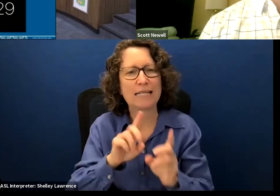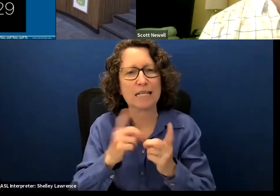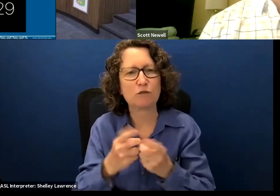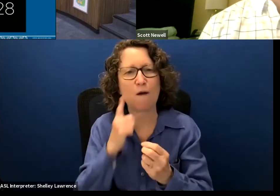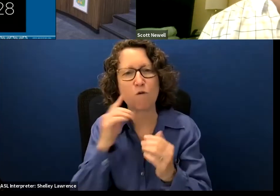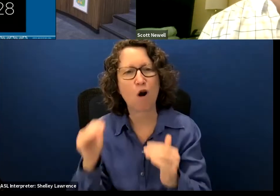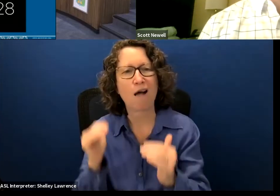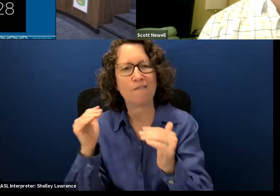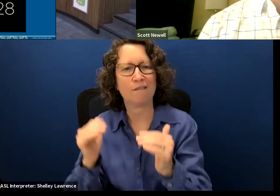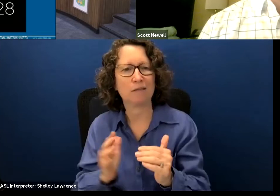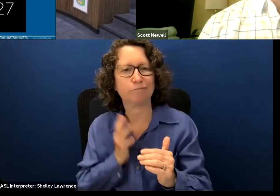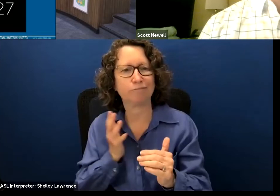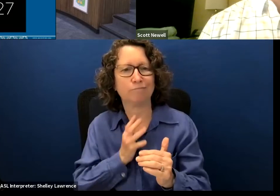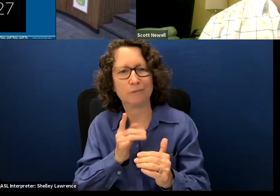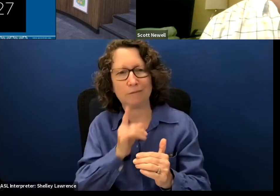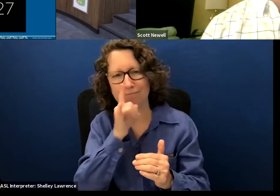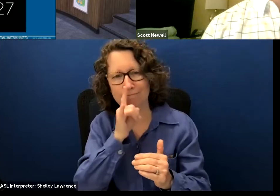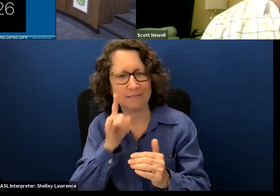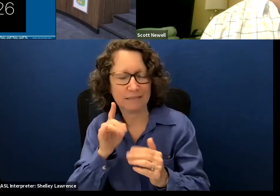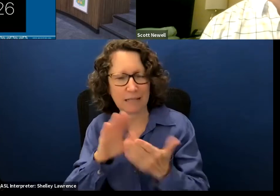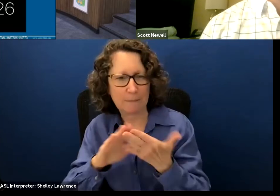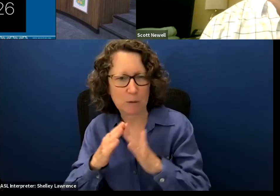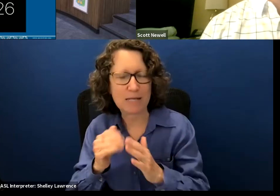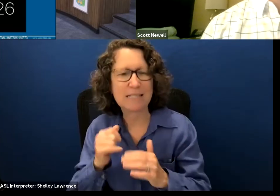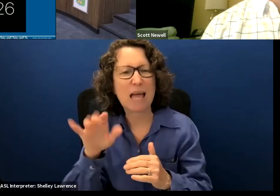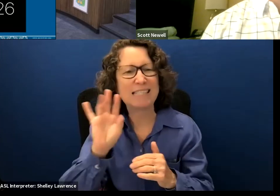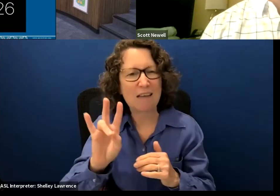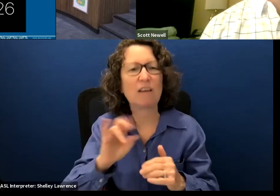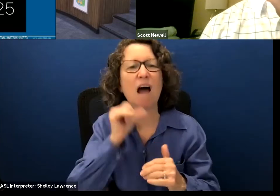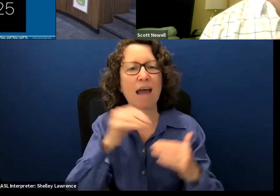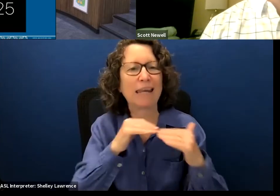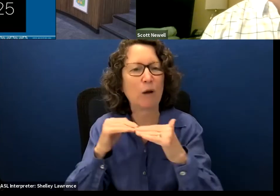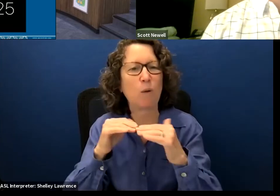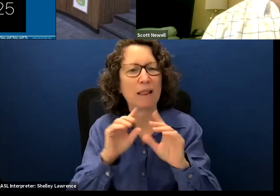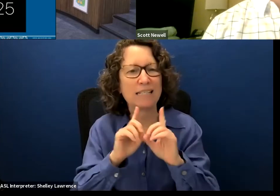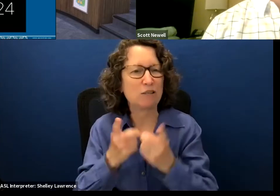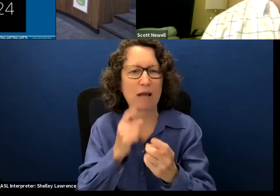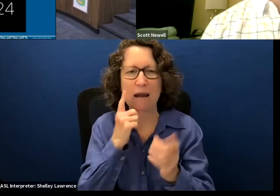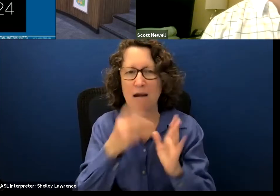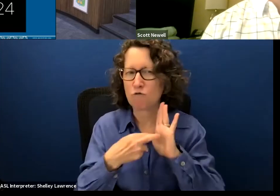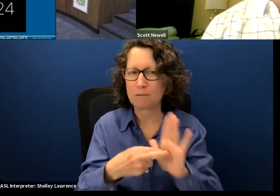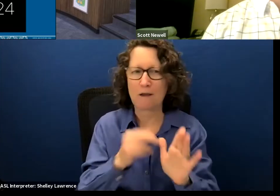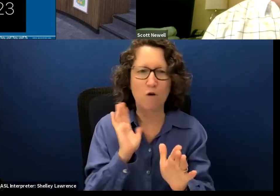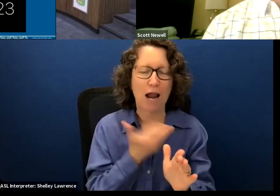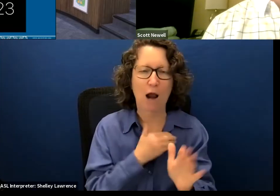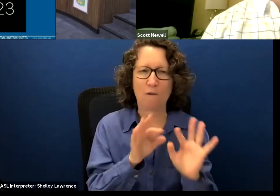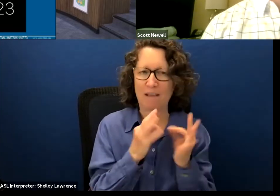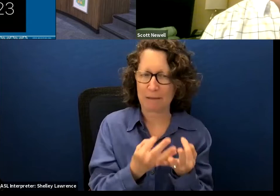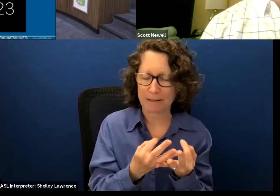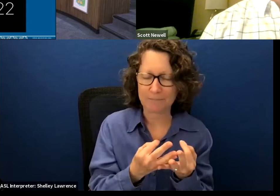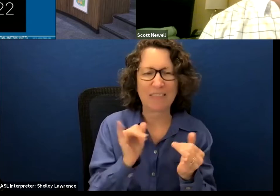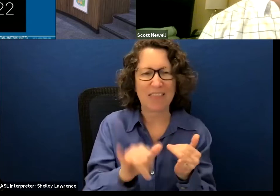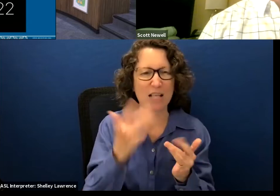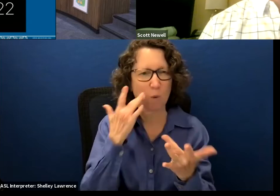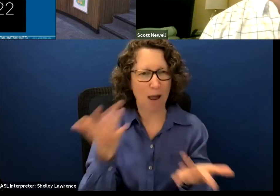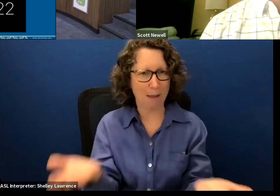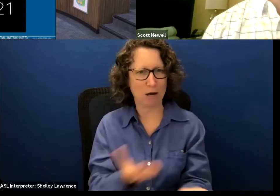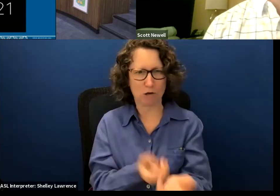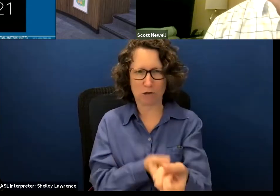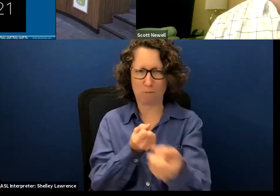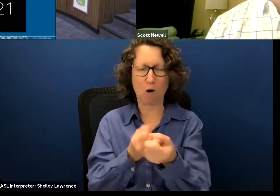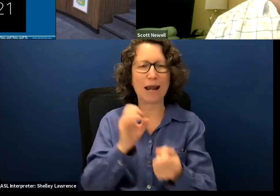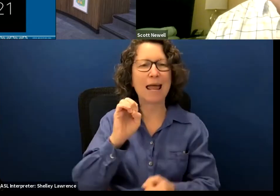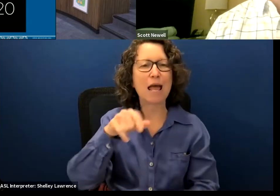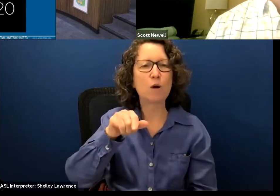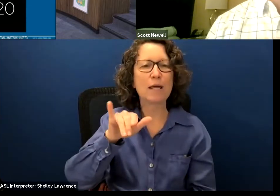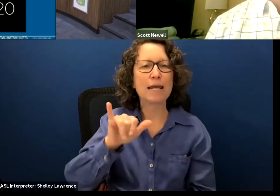affluent communities. This would create 7 unequal districts and no representation for our families. This is why I'm here to support the